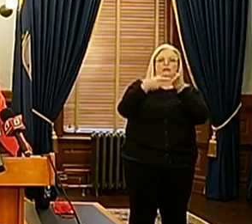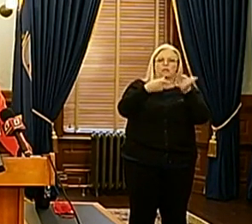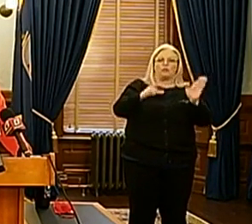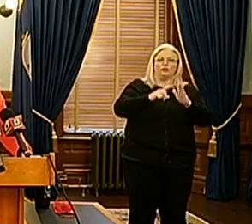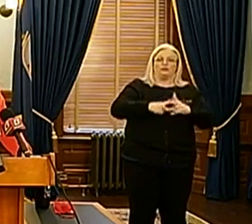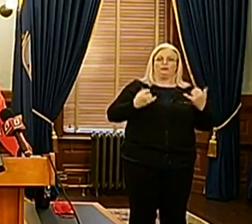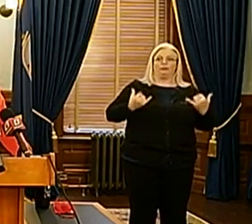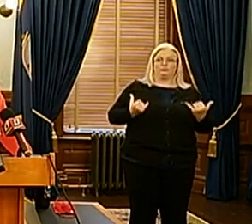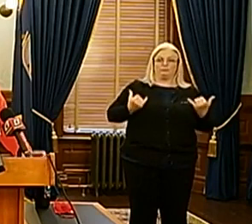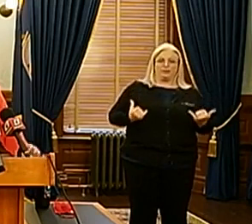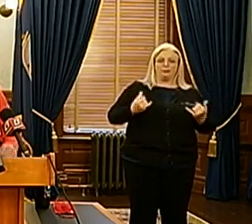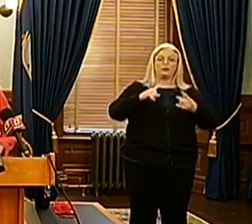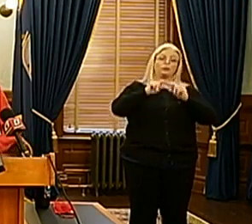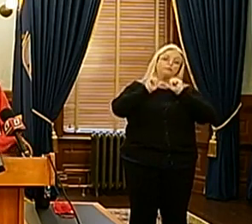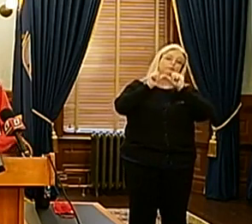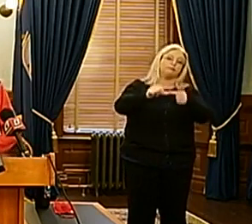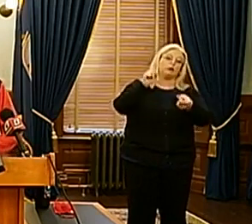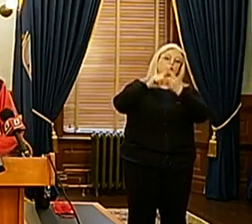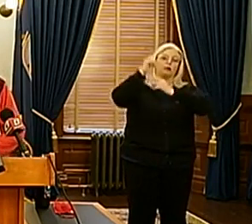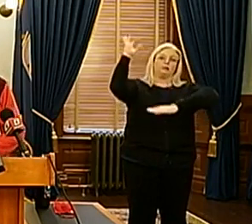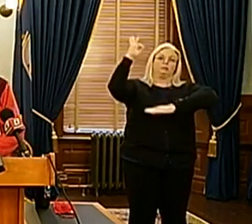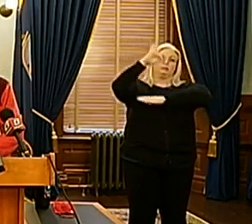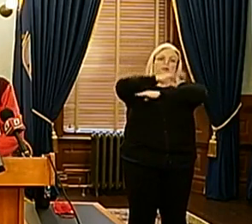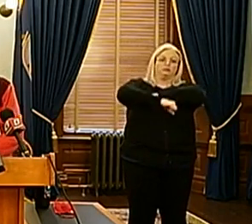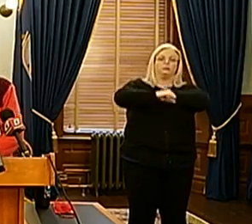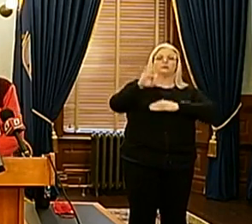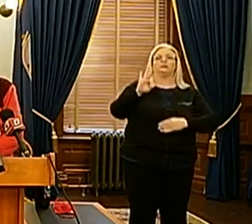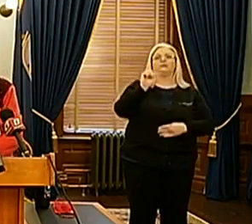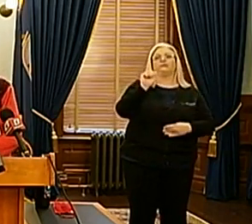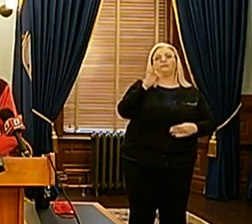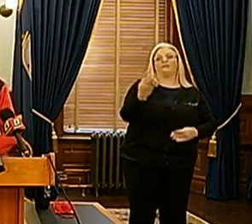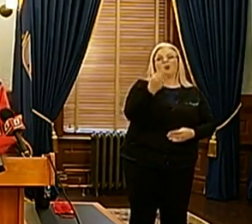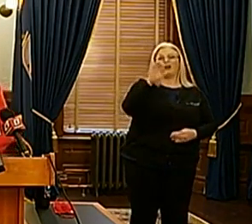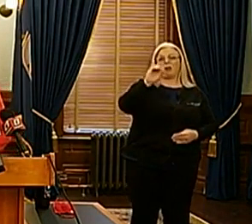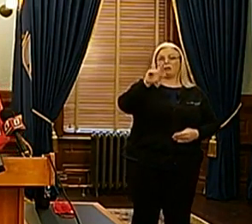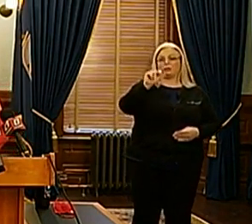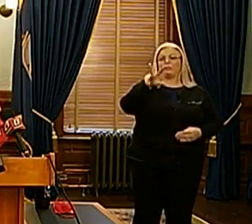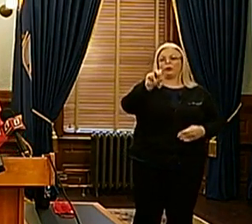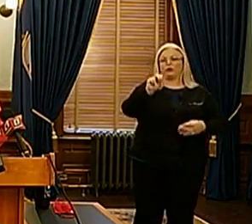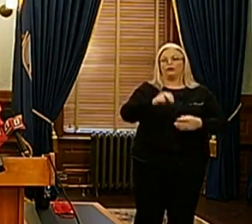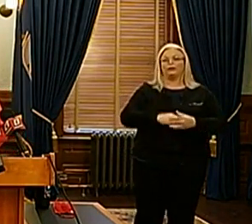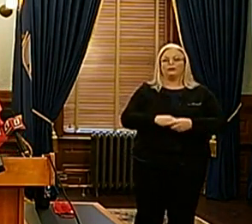effective immediately until sundown, Friday, October 30th.